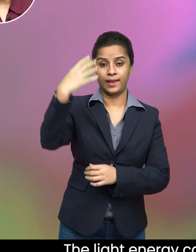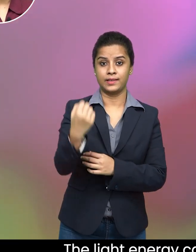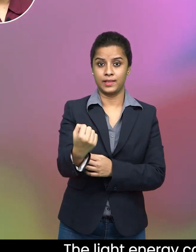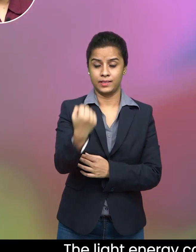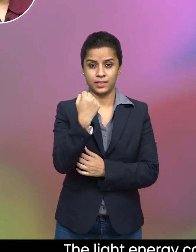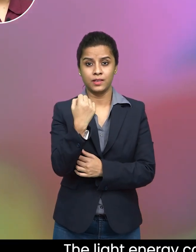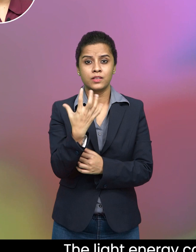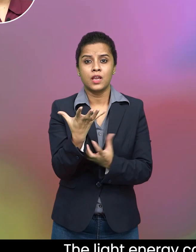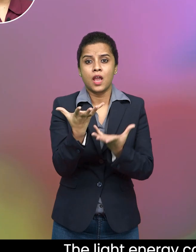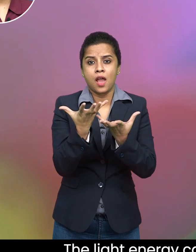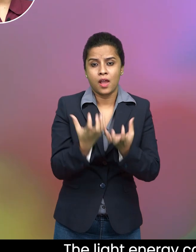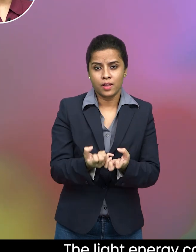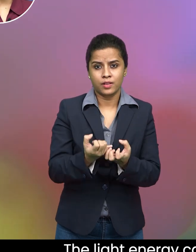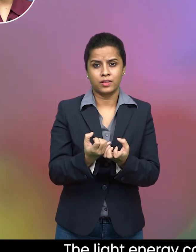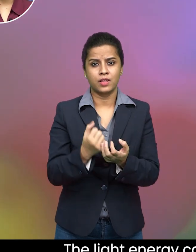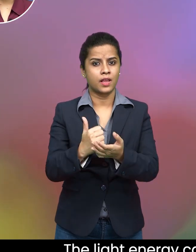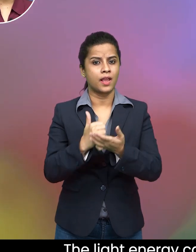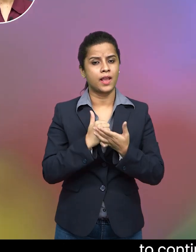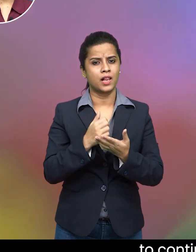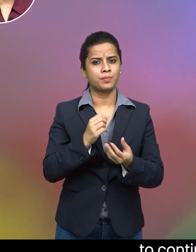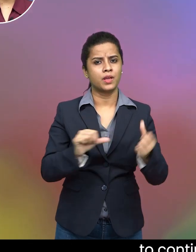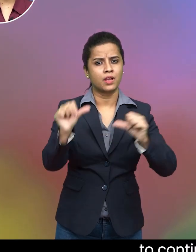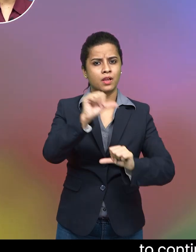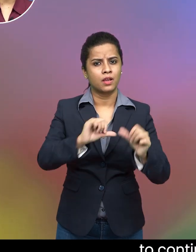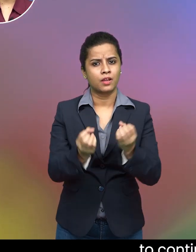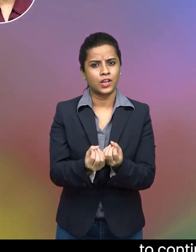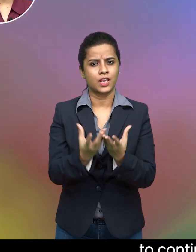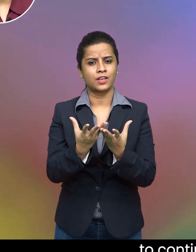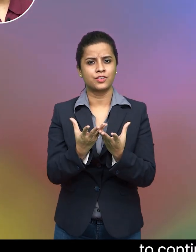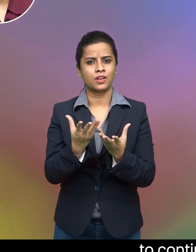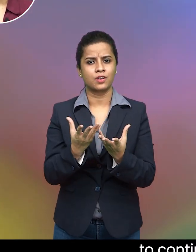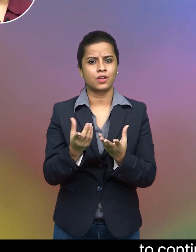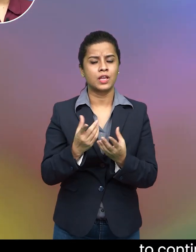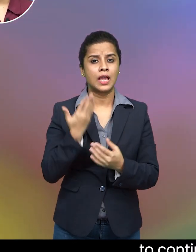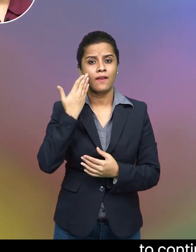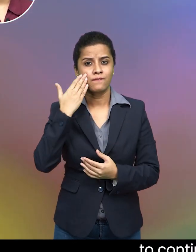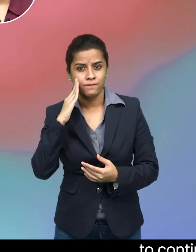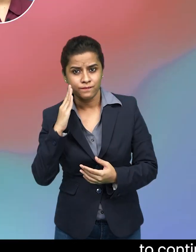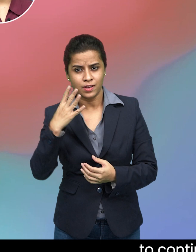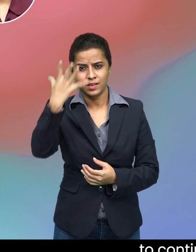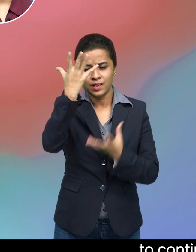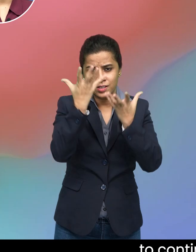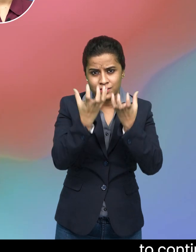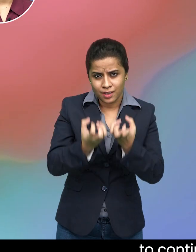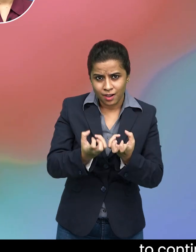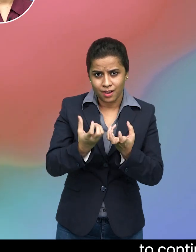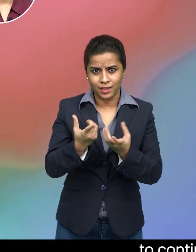energy captured can help the reactions to continue even in the dark.